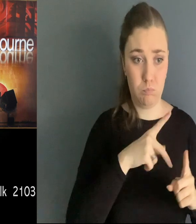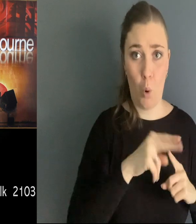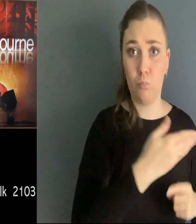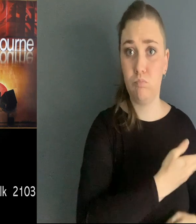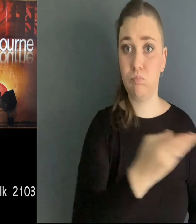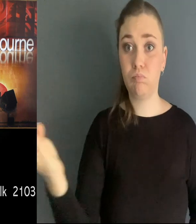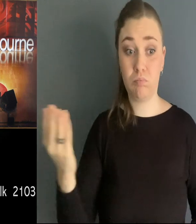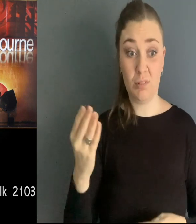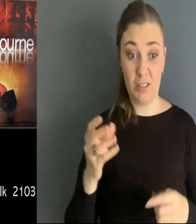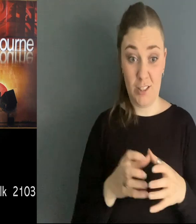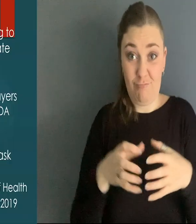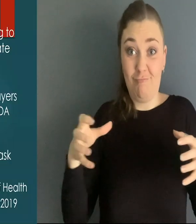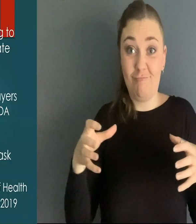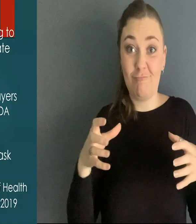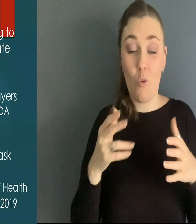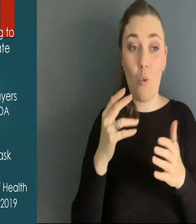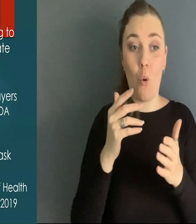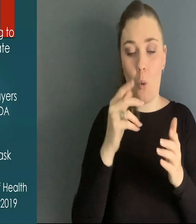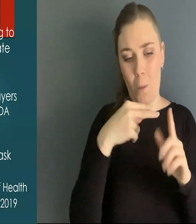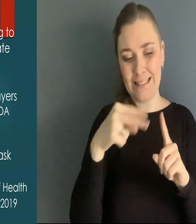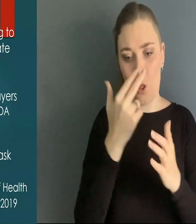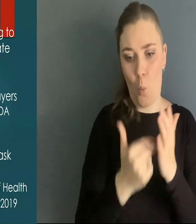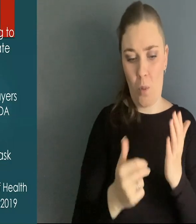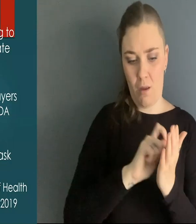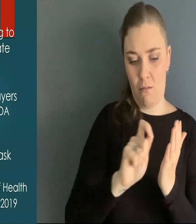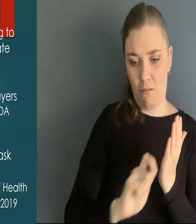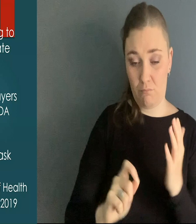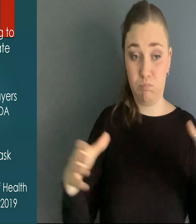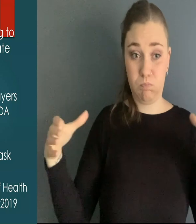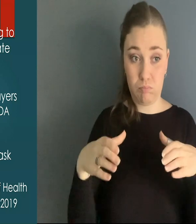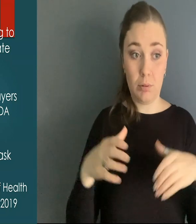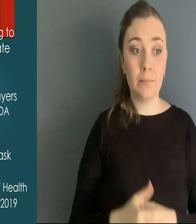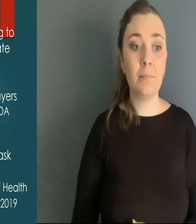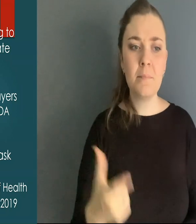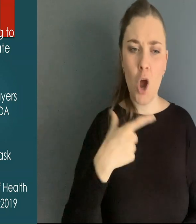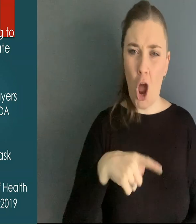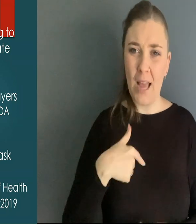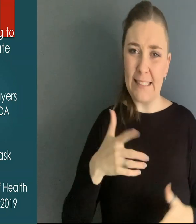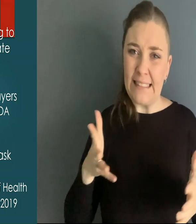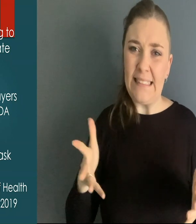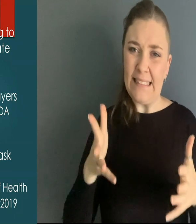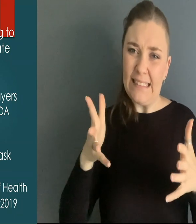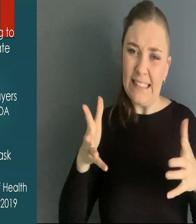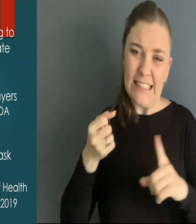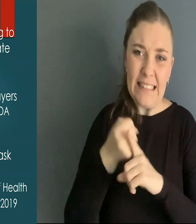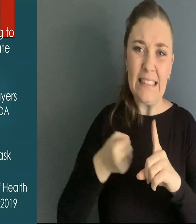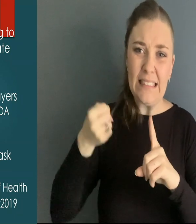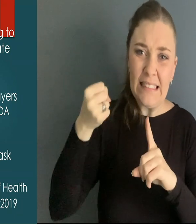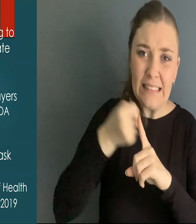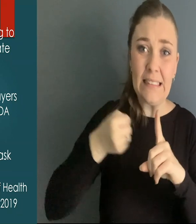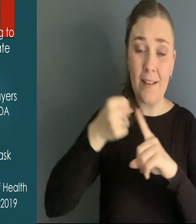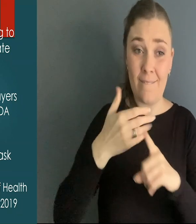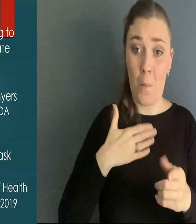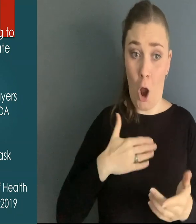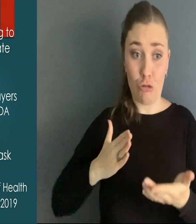circle of autistic authors because i have had to push for my rights i am keen to advocate